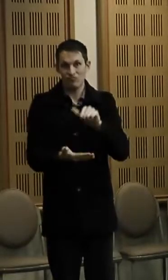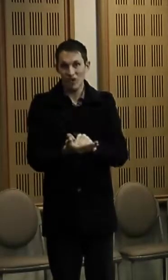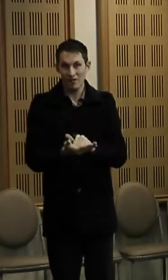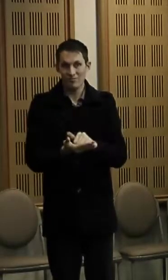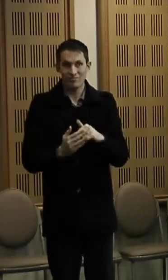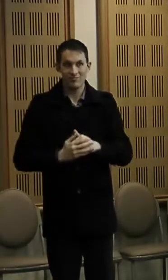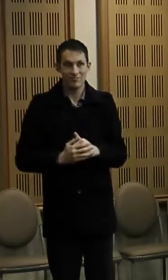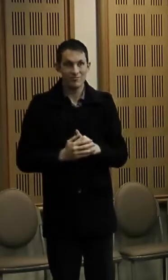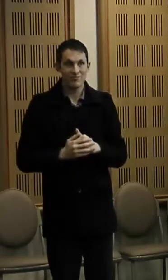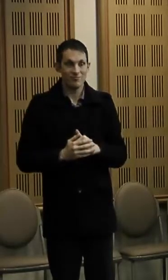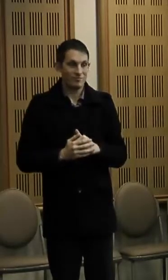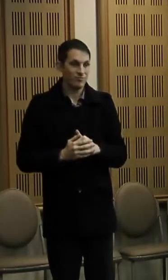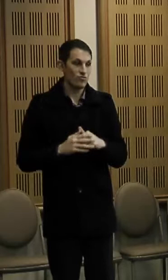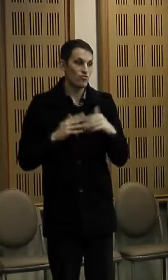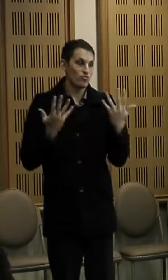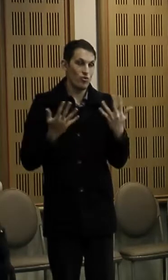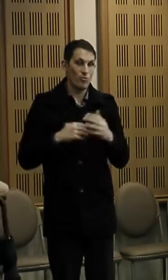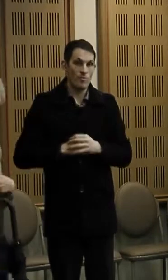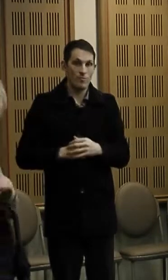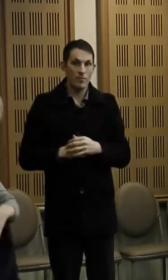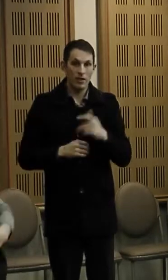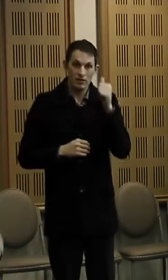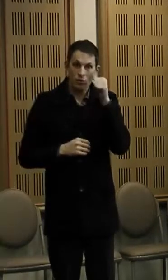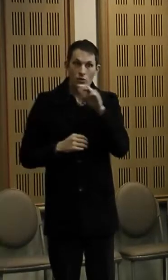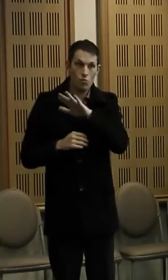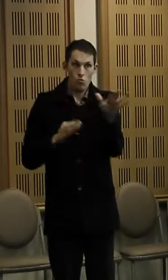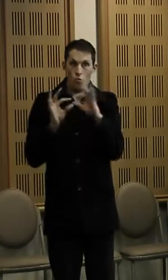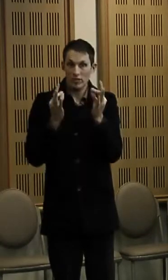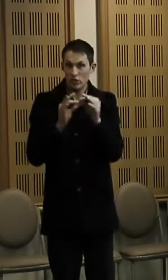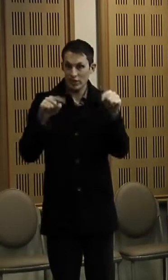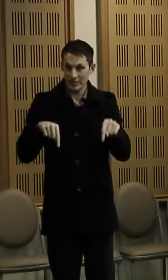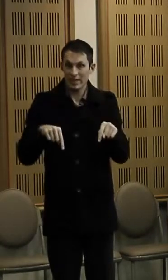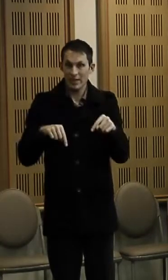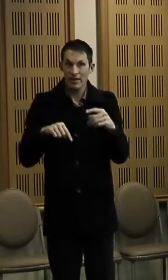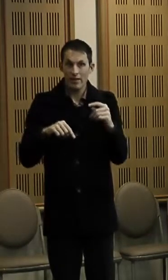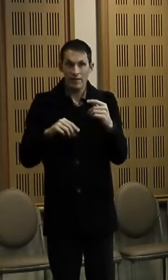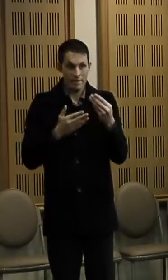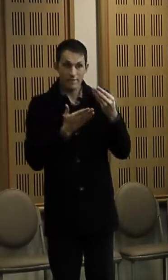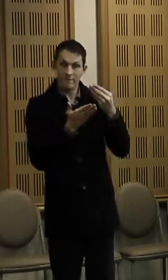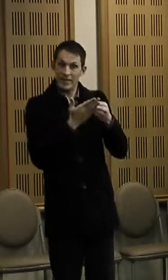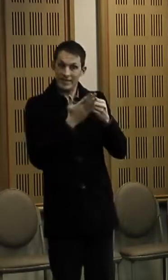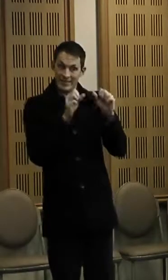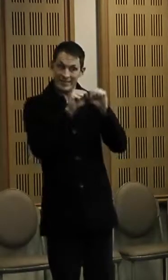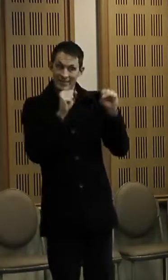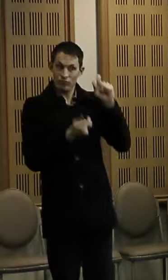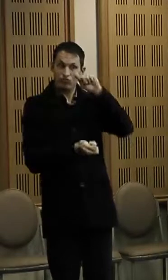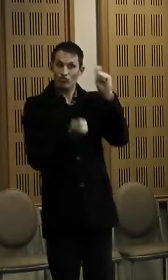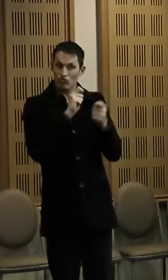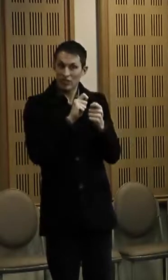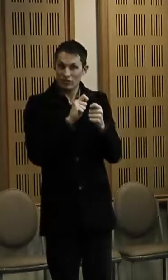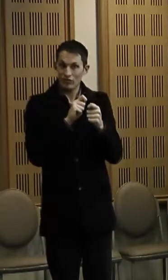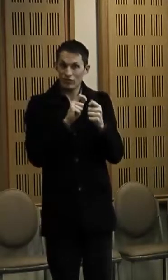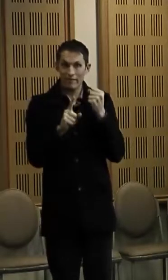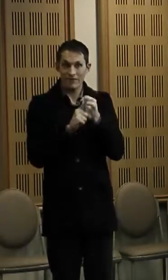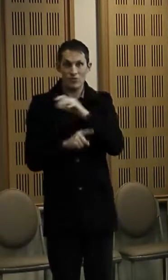lot of organisations are in attendance today have been affected by the funding changes in the sector and are looking into the ILC program to